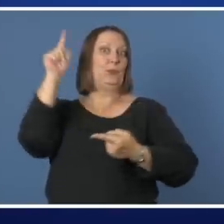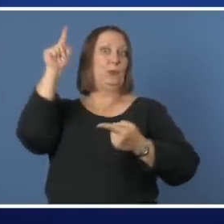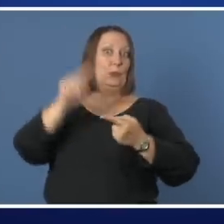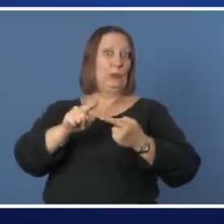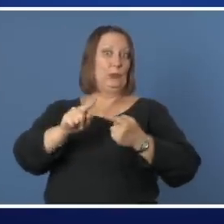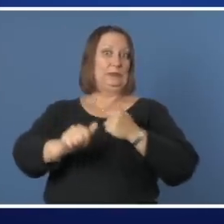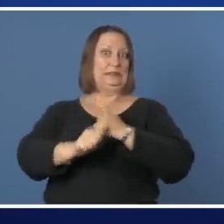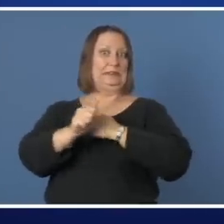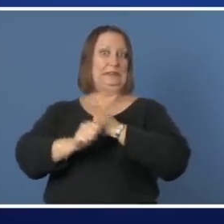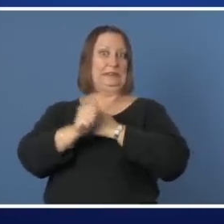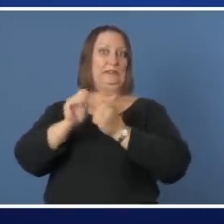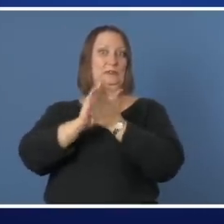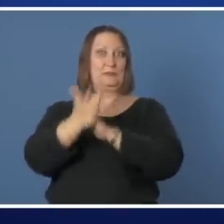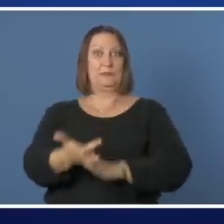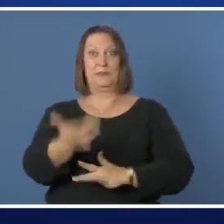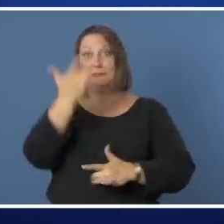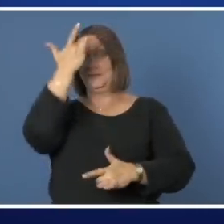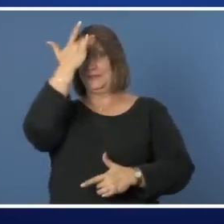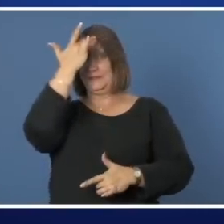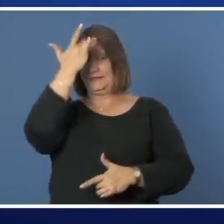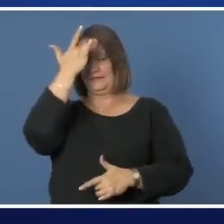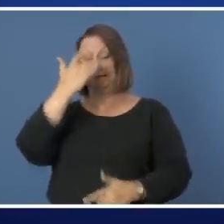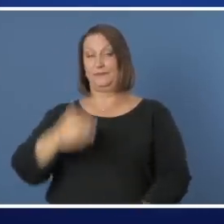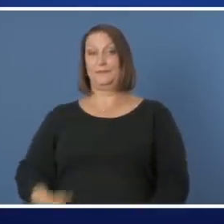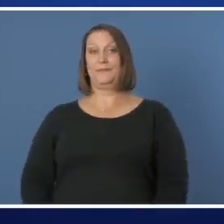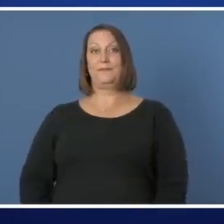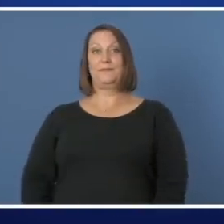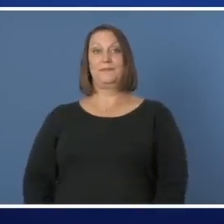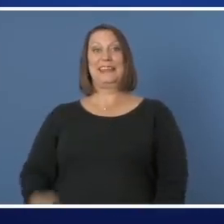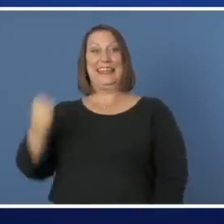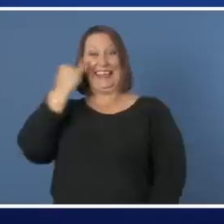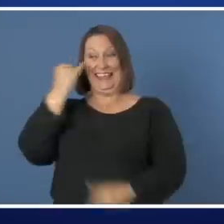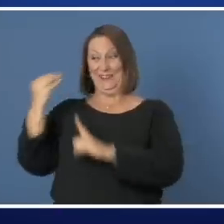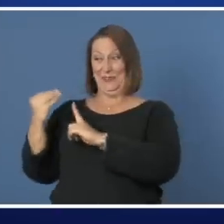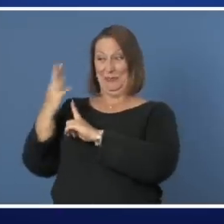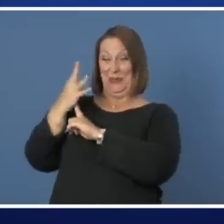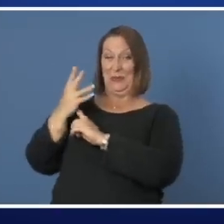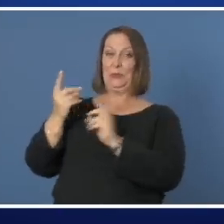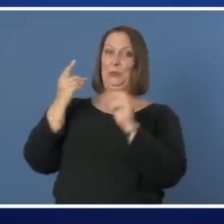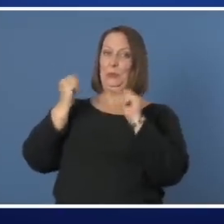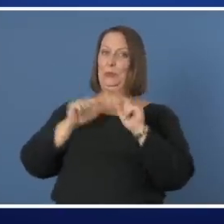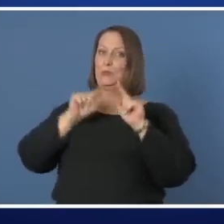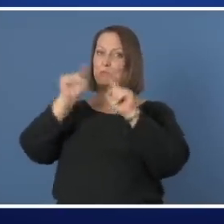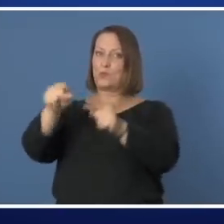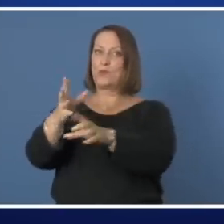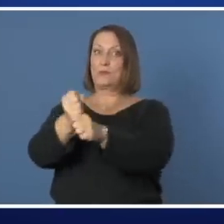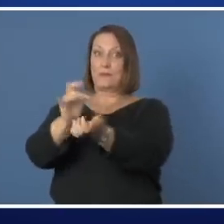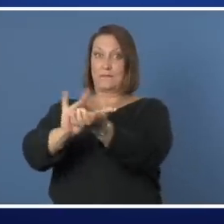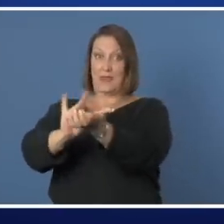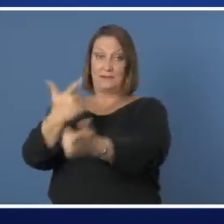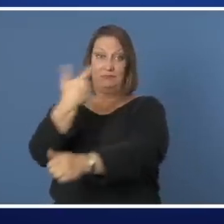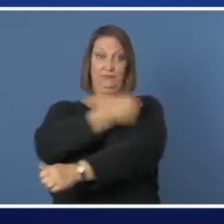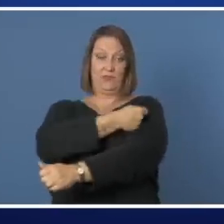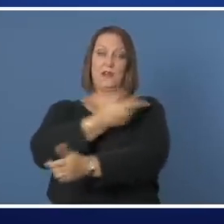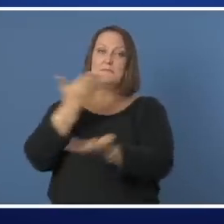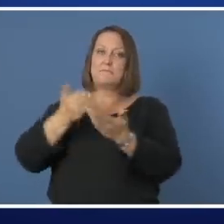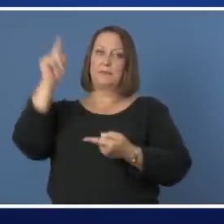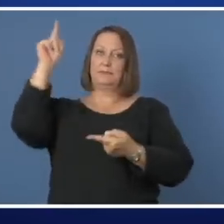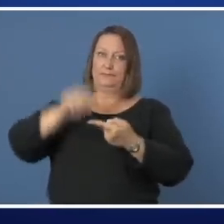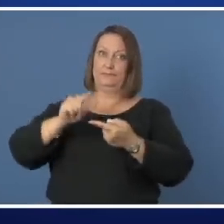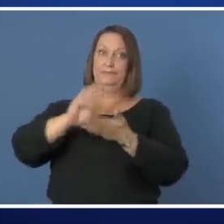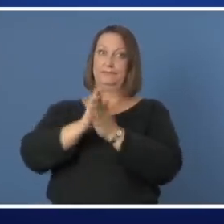has had close contact with an infected person can greatly reduce the chance of becoming sick by